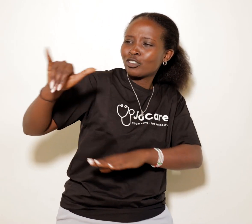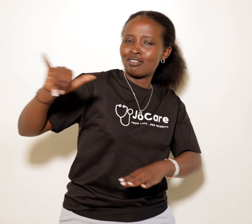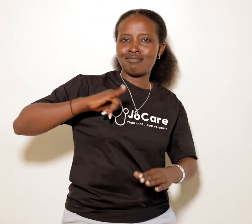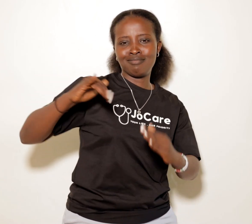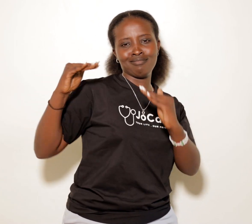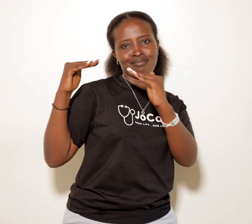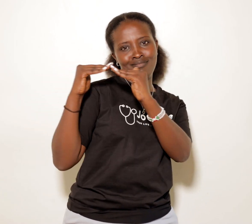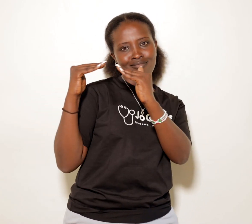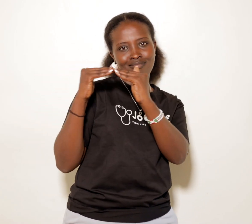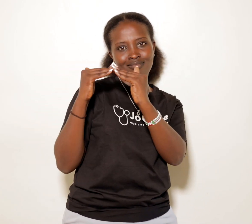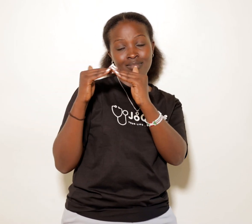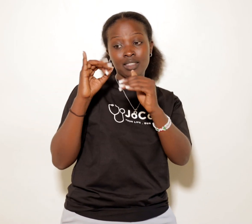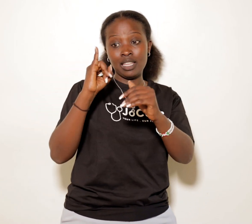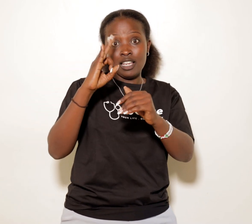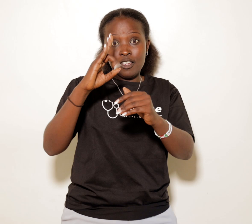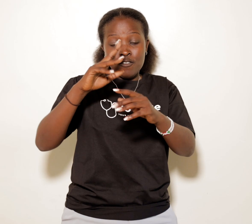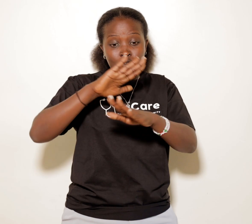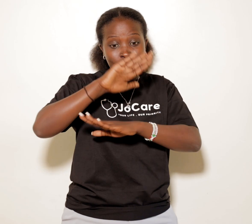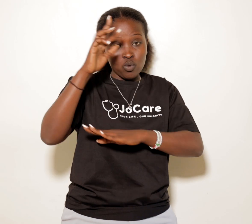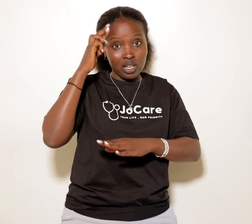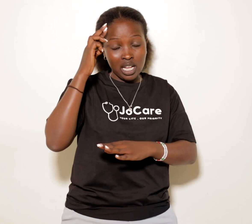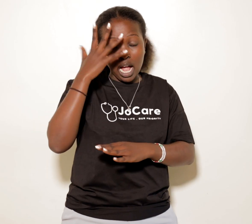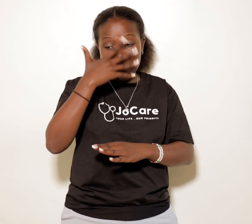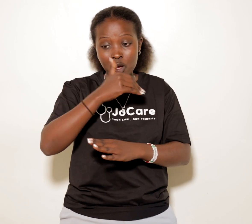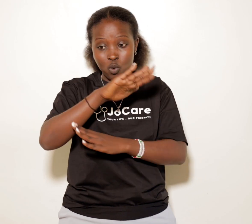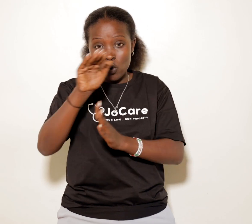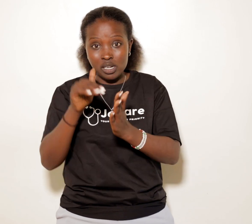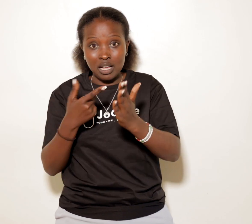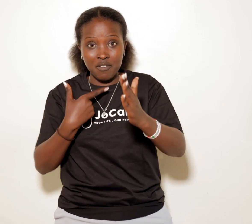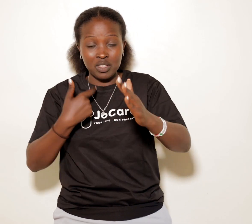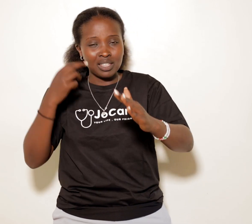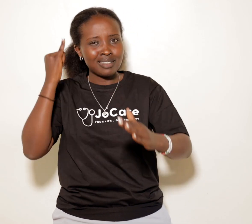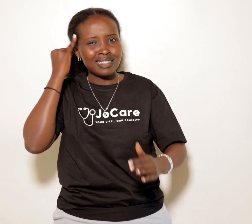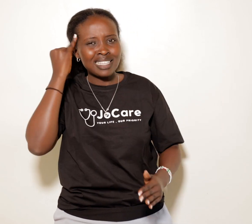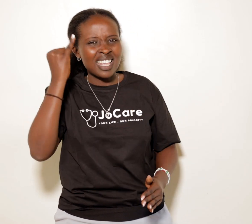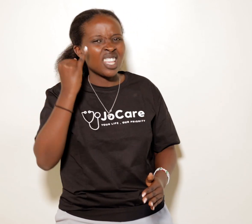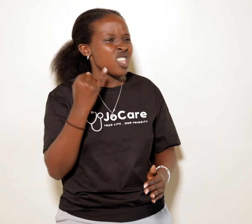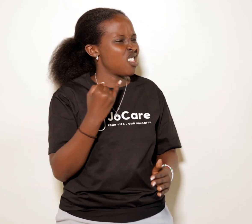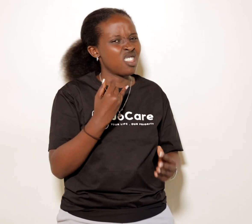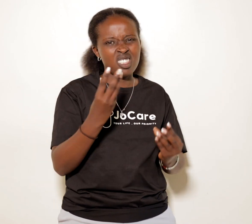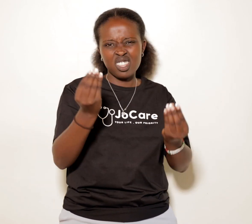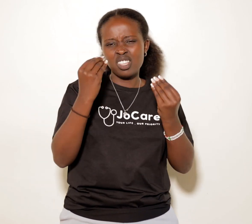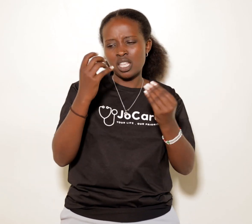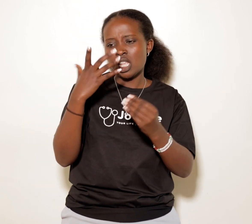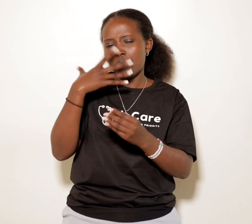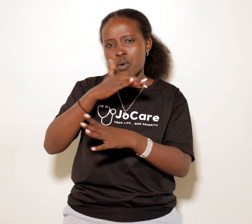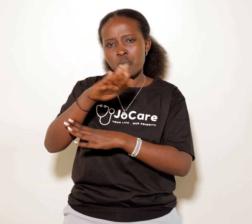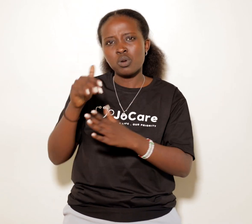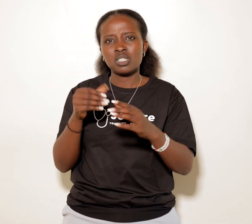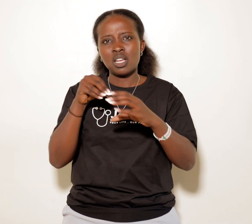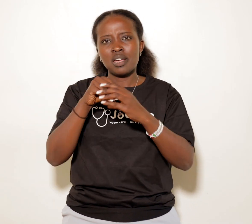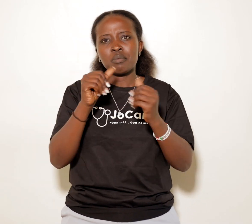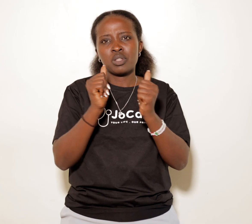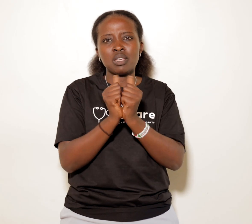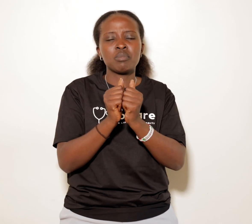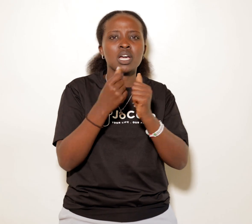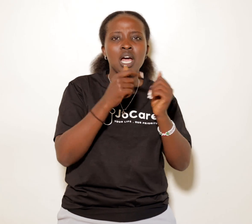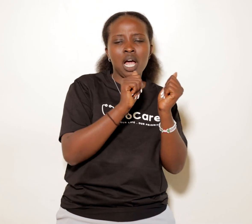So another thing is that people have a taboo thinking that once we teach these people living with disabilities about